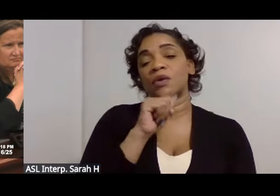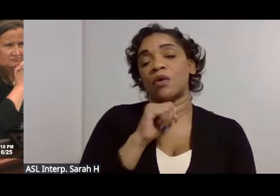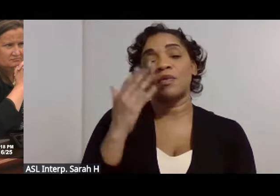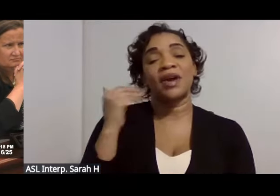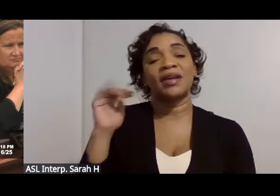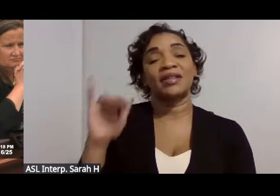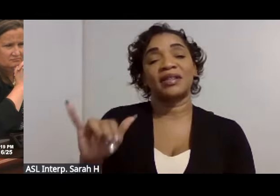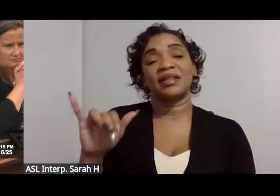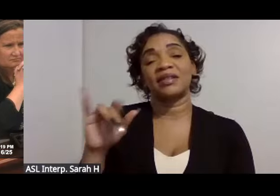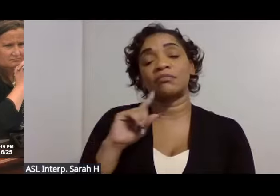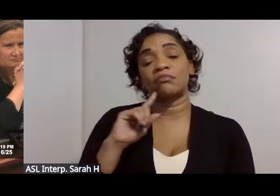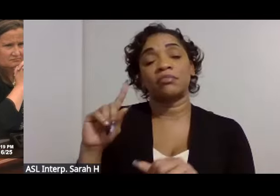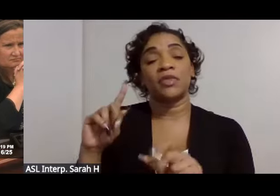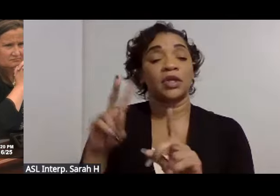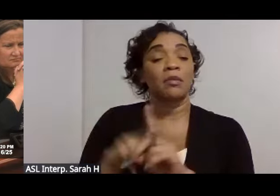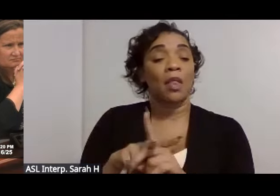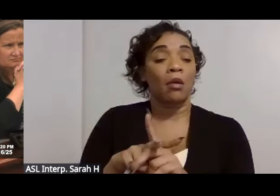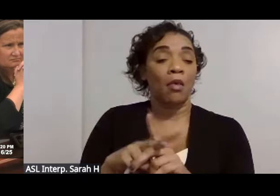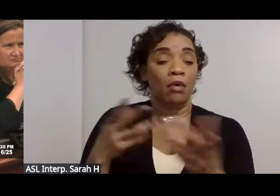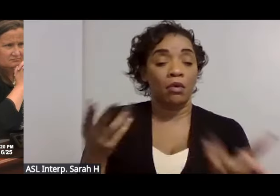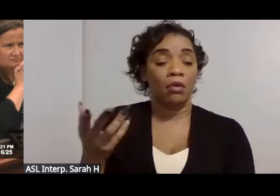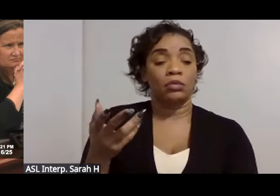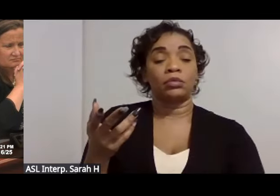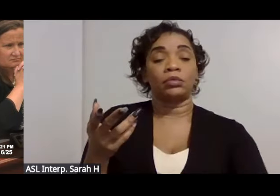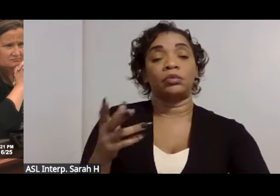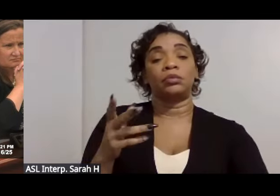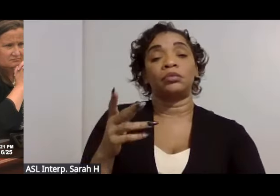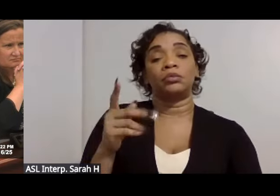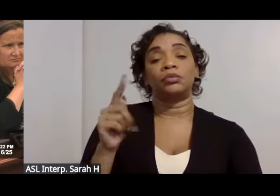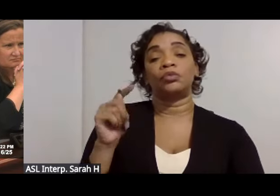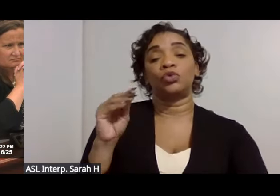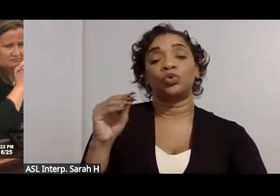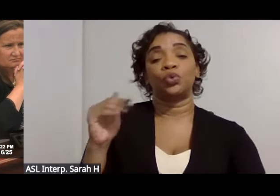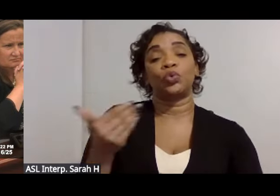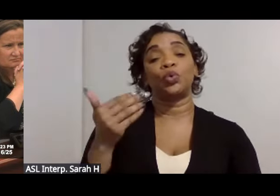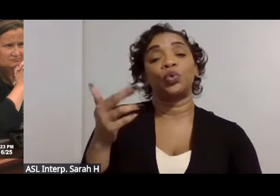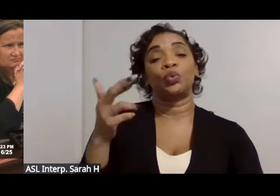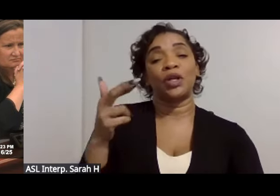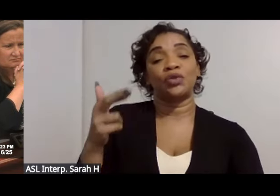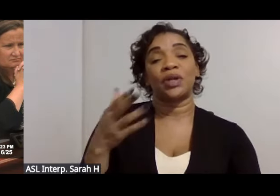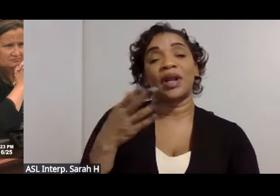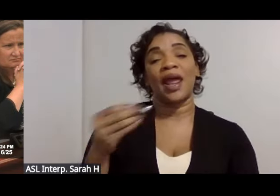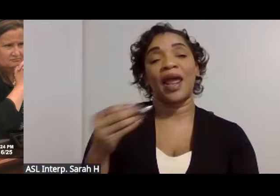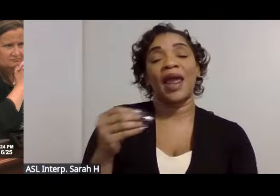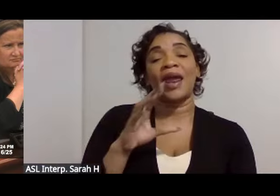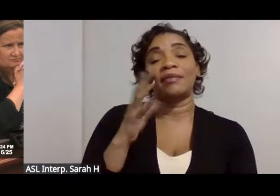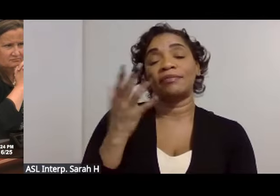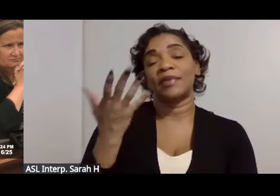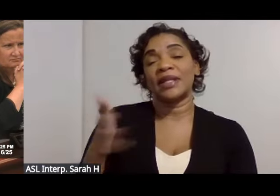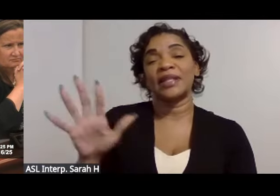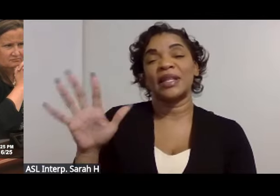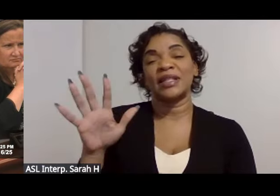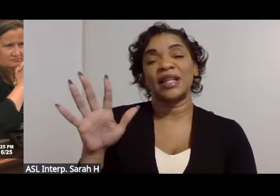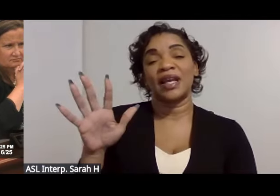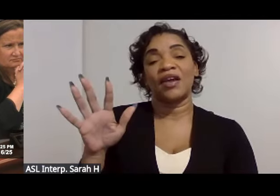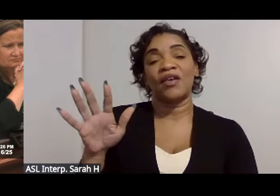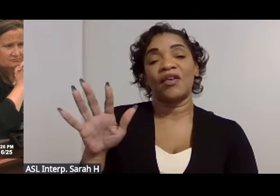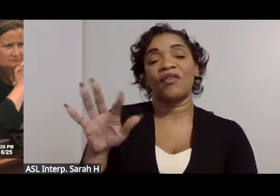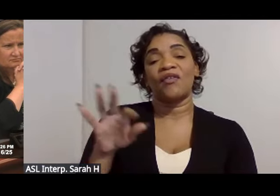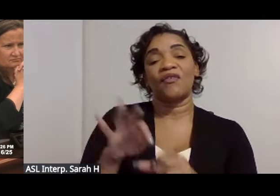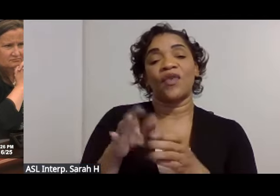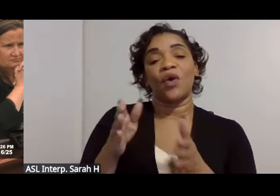me, to new registrants and to existing voters where the Secretary of State has